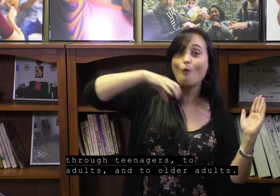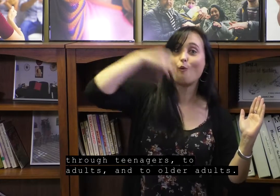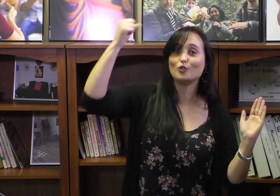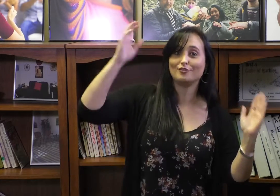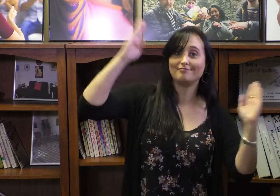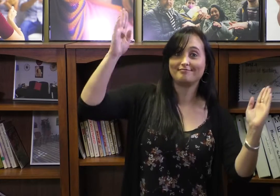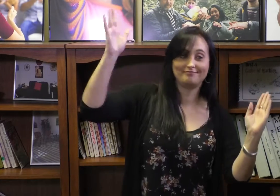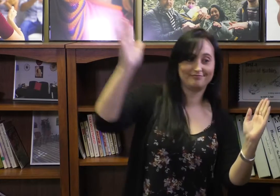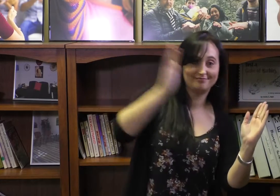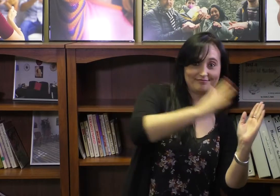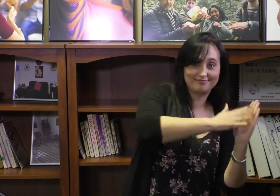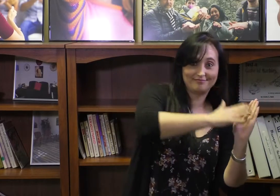and to older adults.